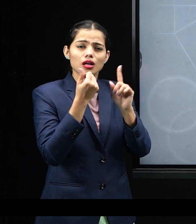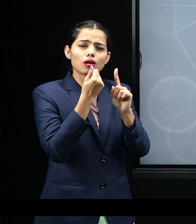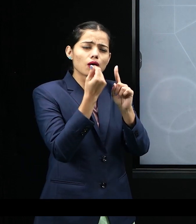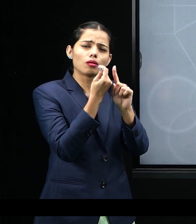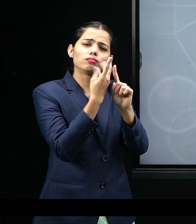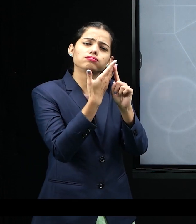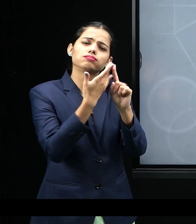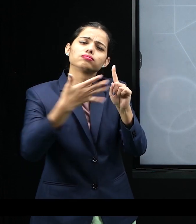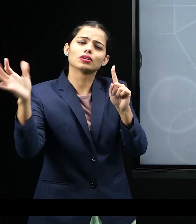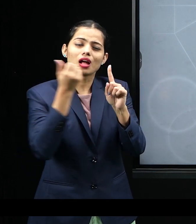natural numbers,